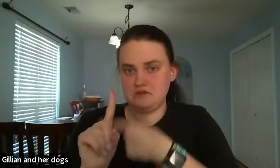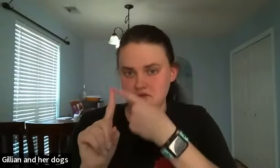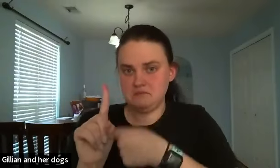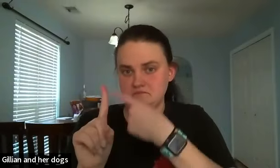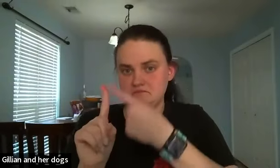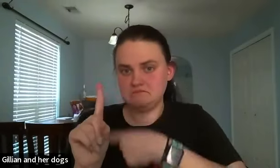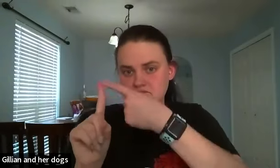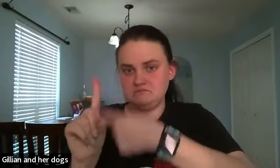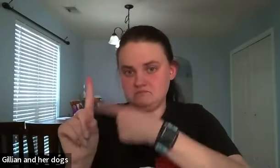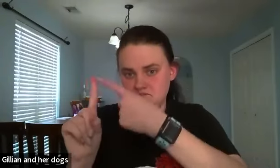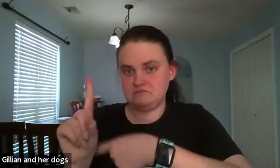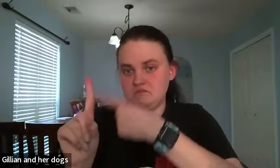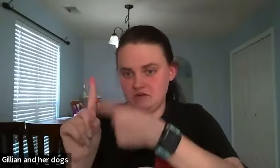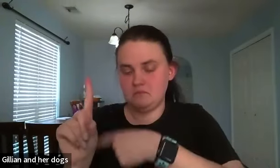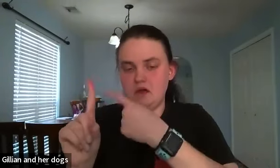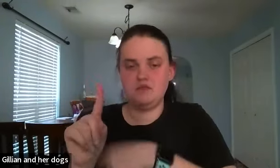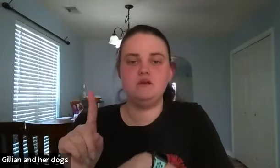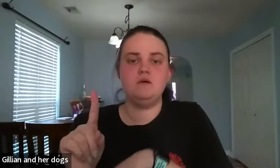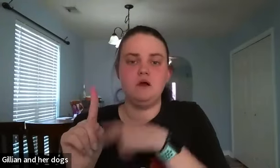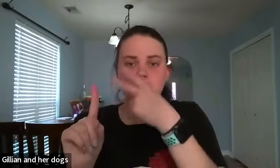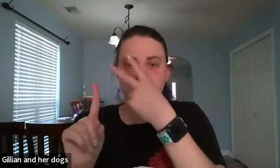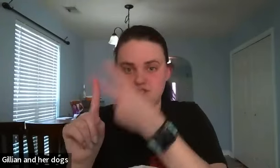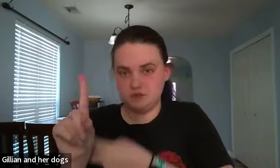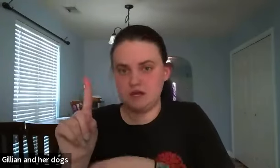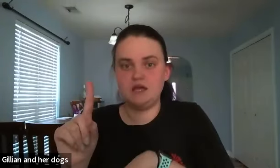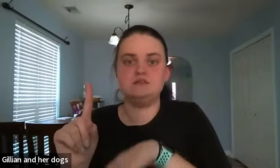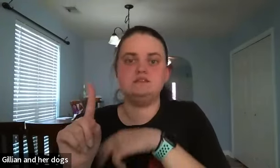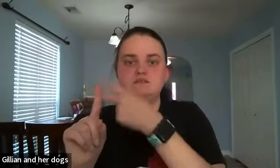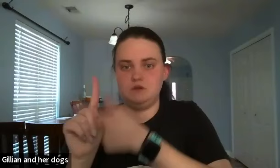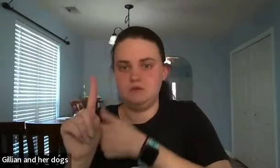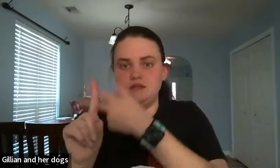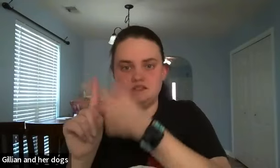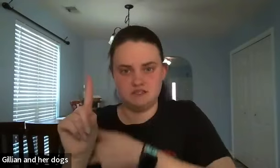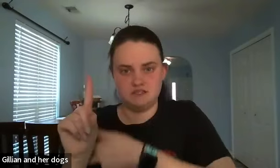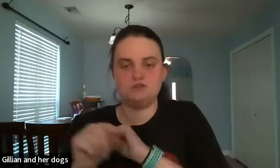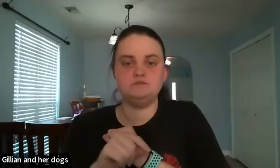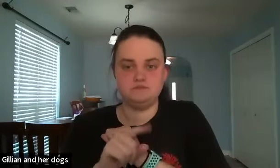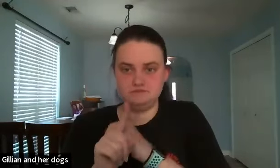monthly, every month, every 2 months, 3 months, that sort of motion.